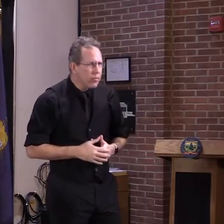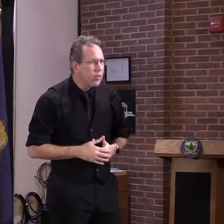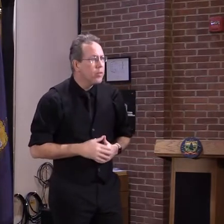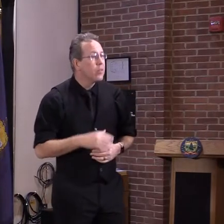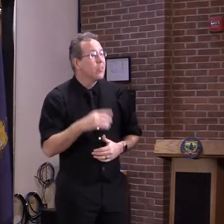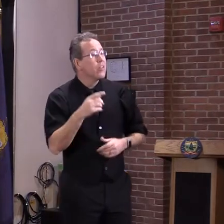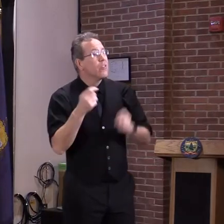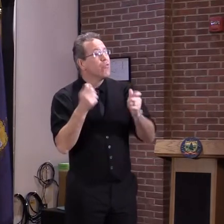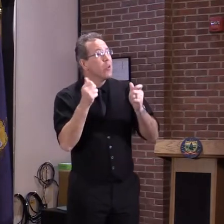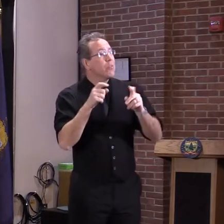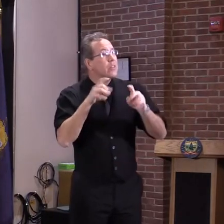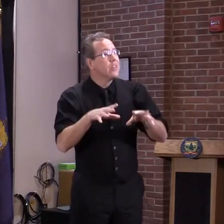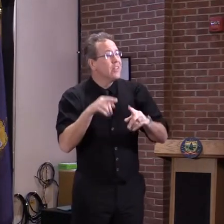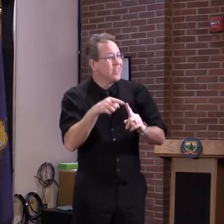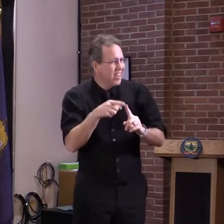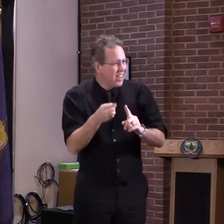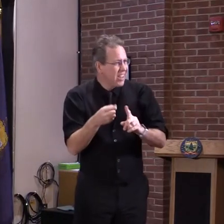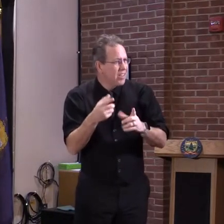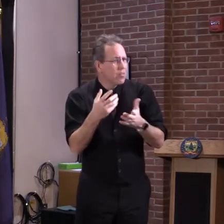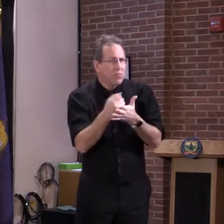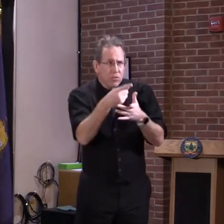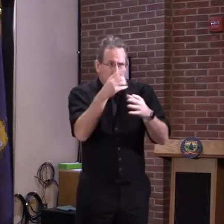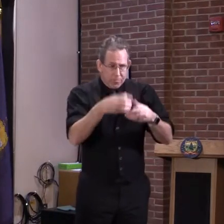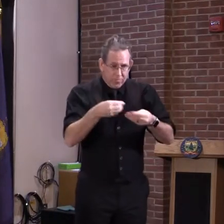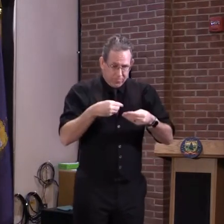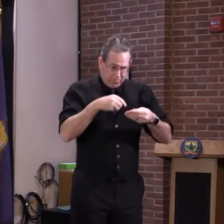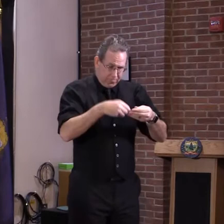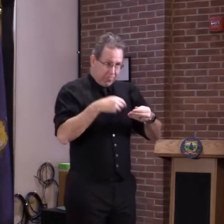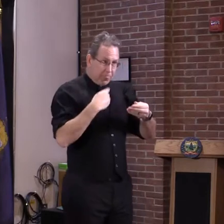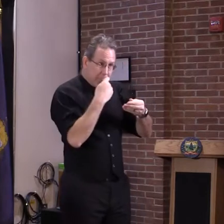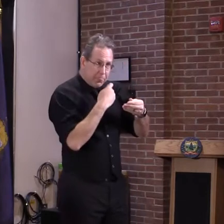for decision making, for symptomatic testing,